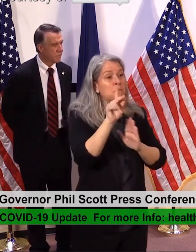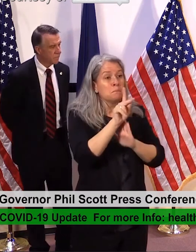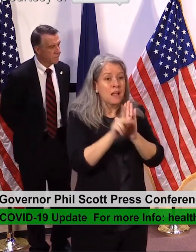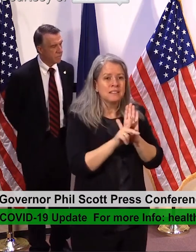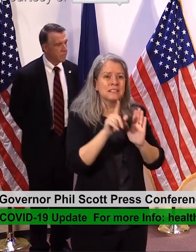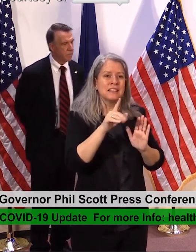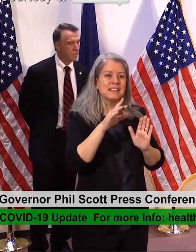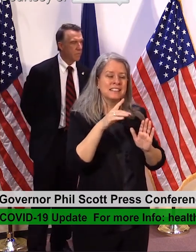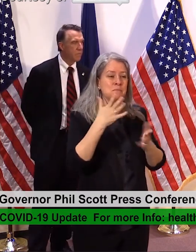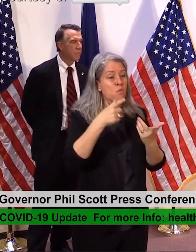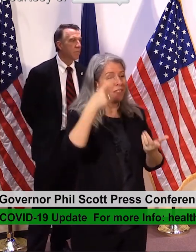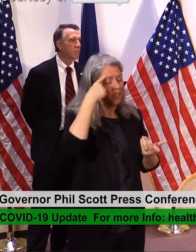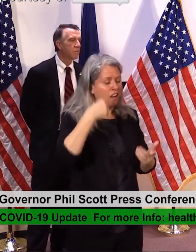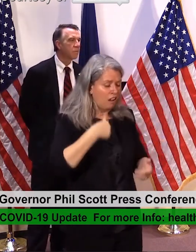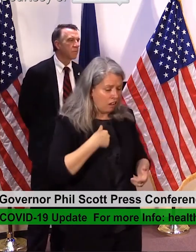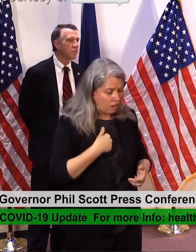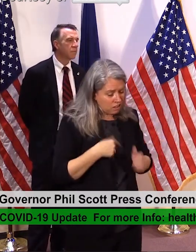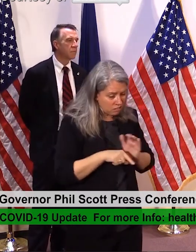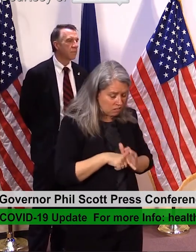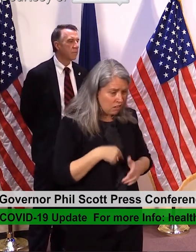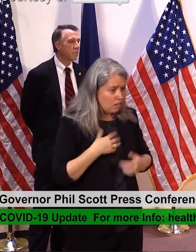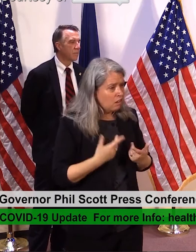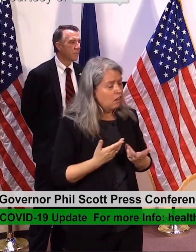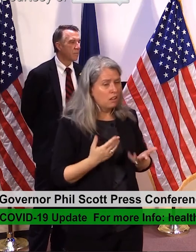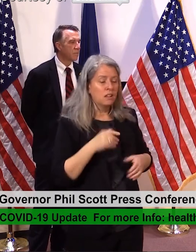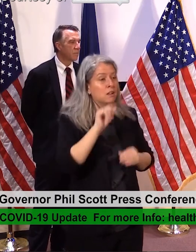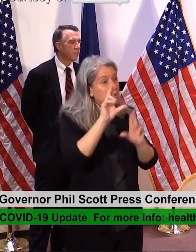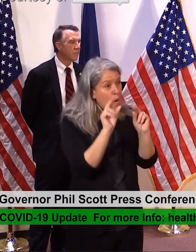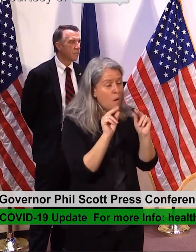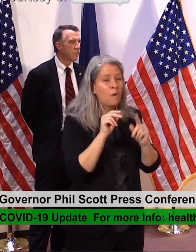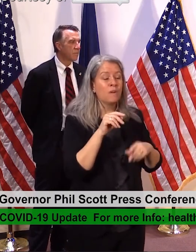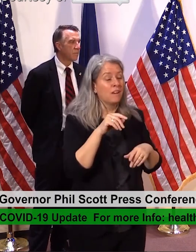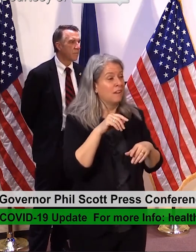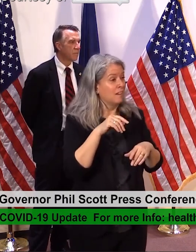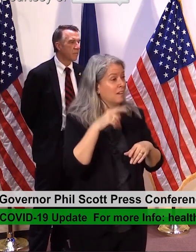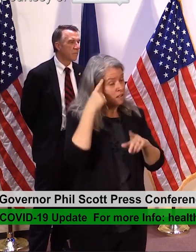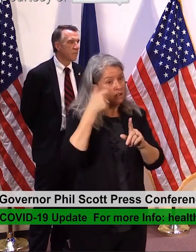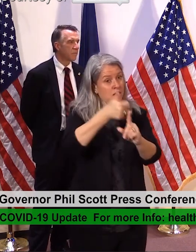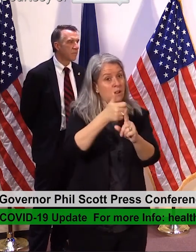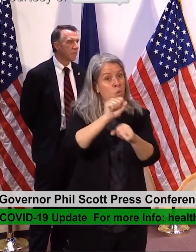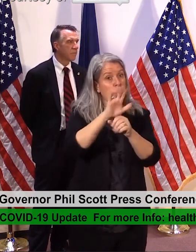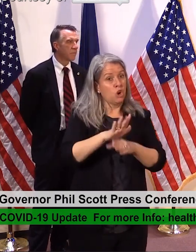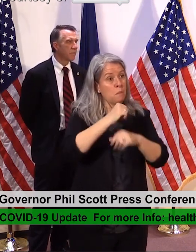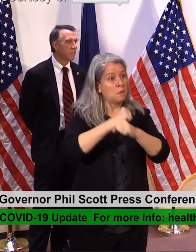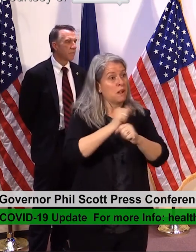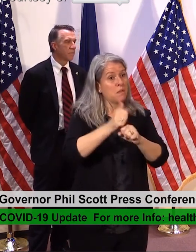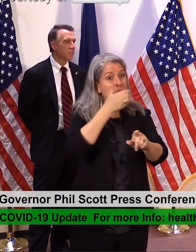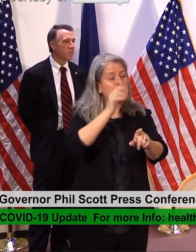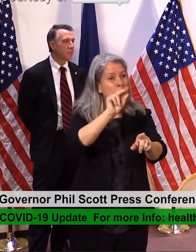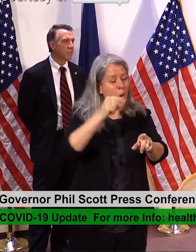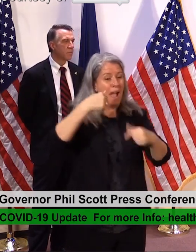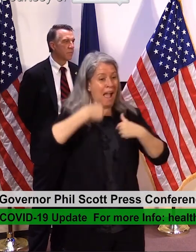So you may think that the grocery store worker is being protected by wearing the mask, but it's actually you